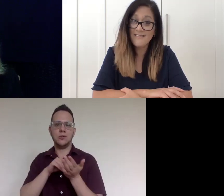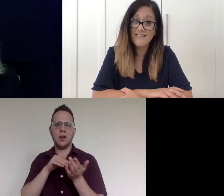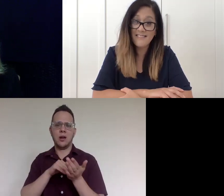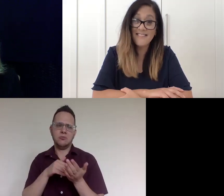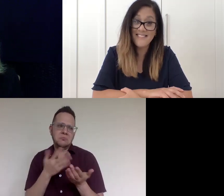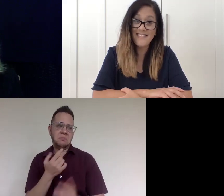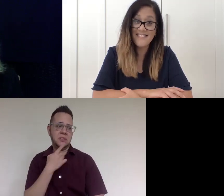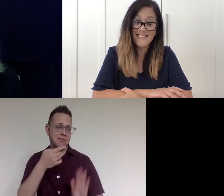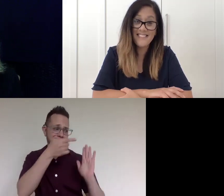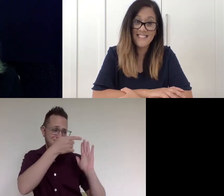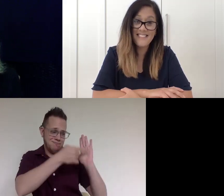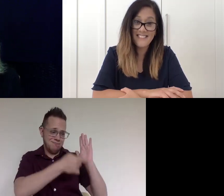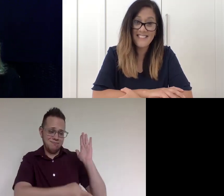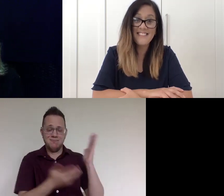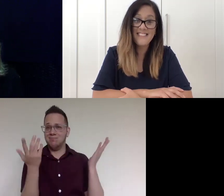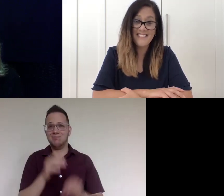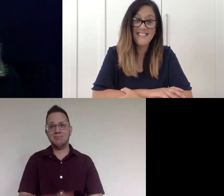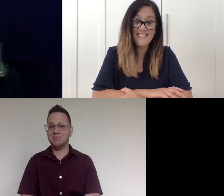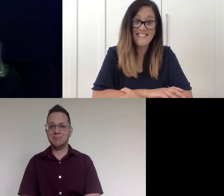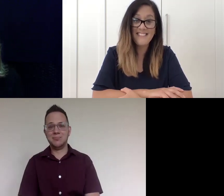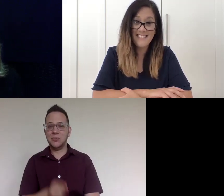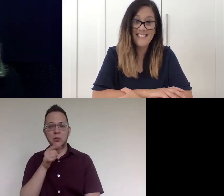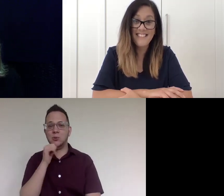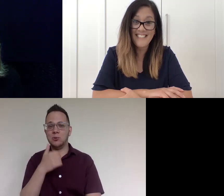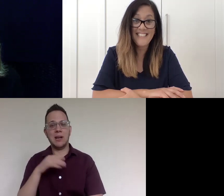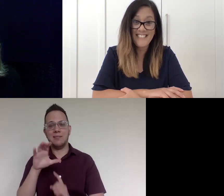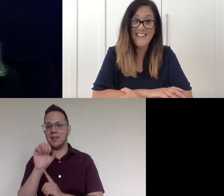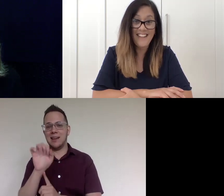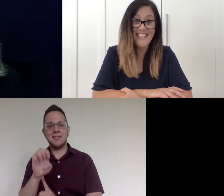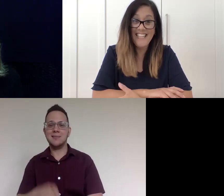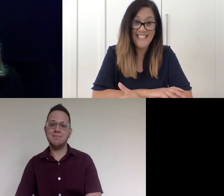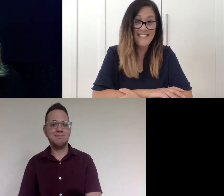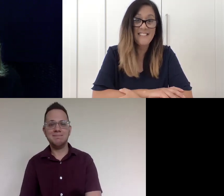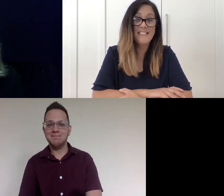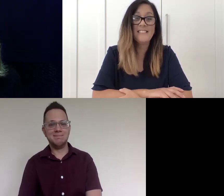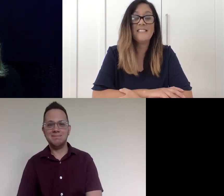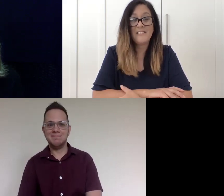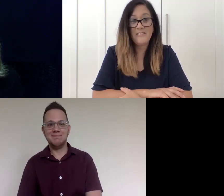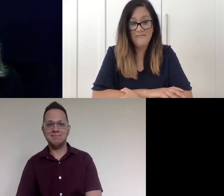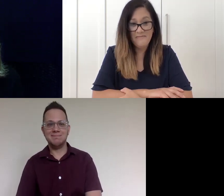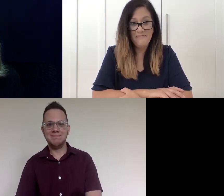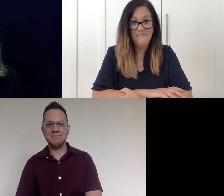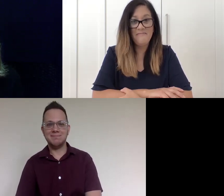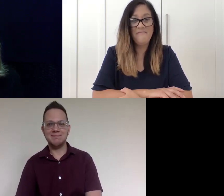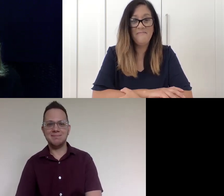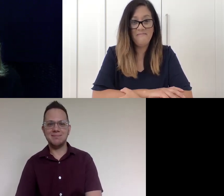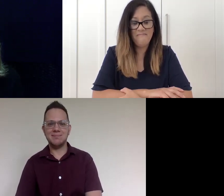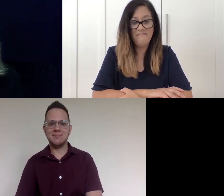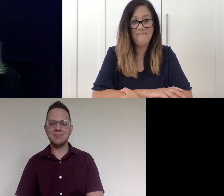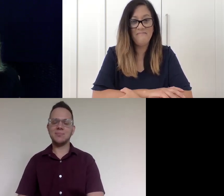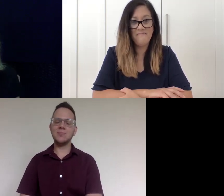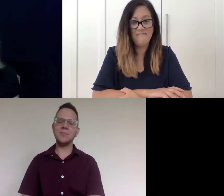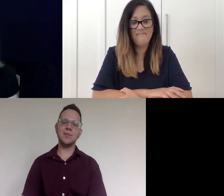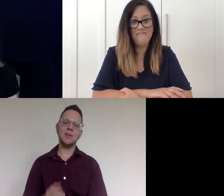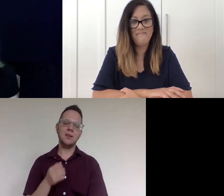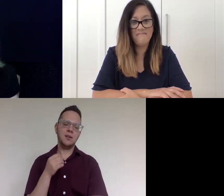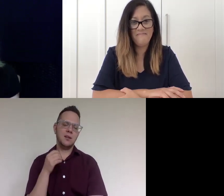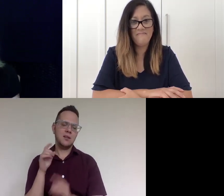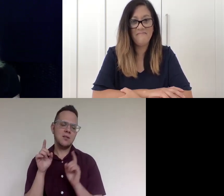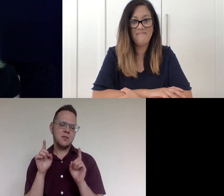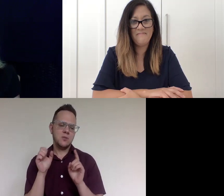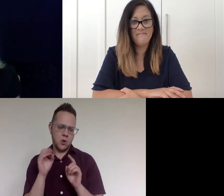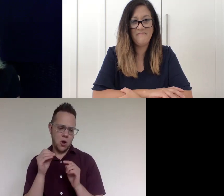already had successful deaf and hard of hearing doctors. So the proof is evident. So the school really had no